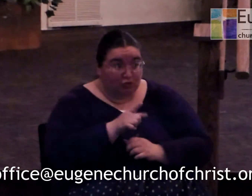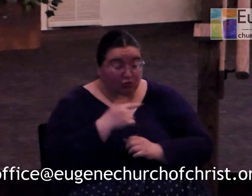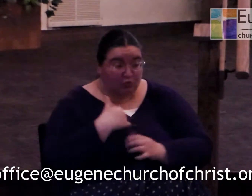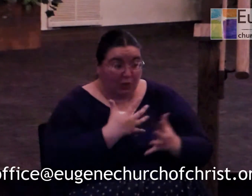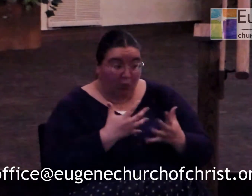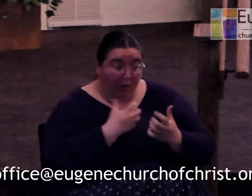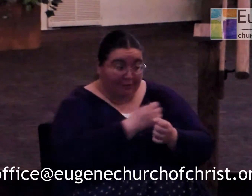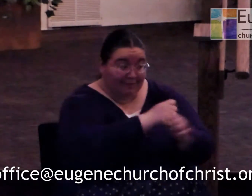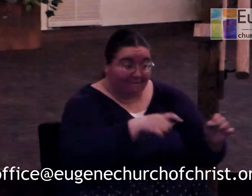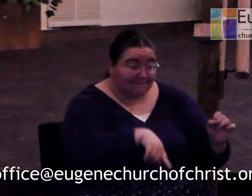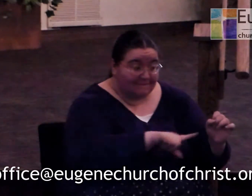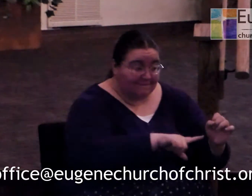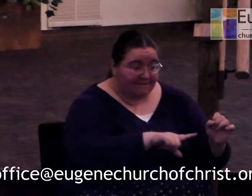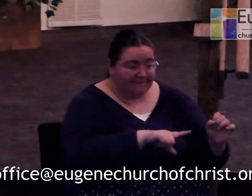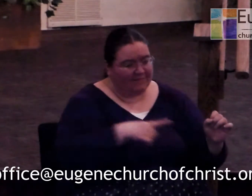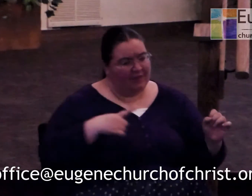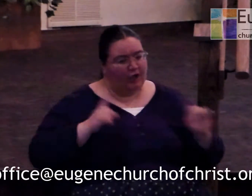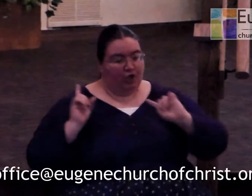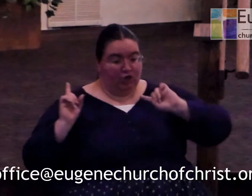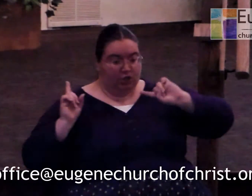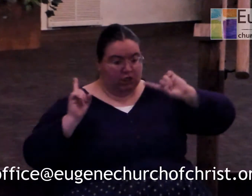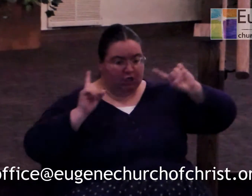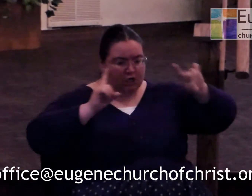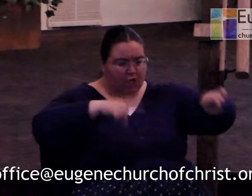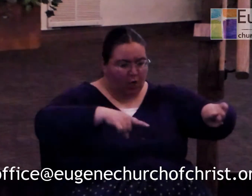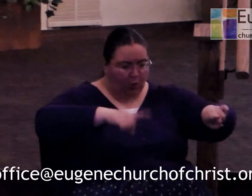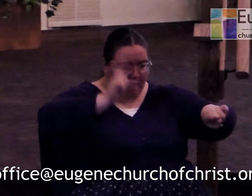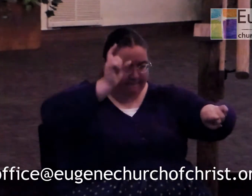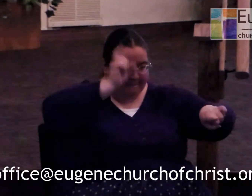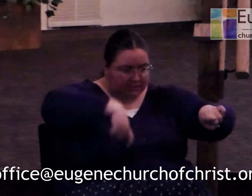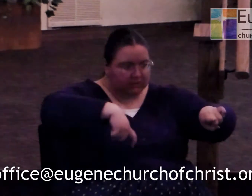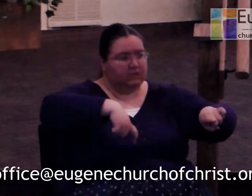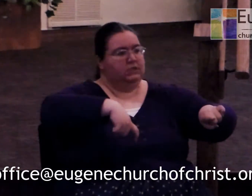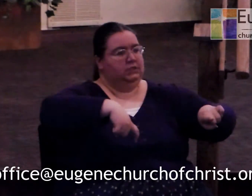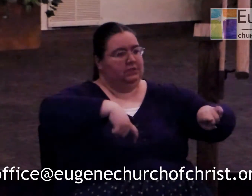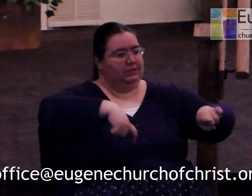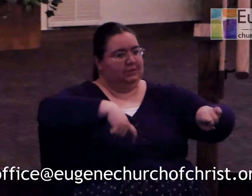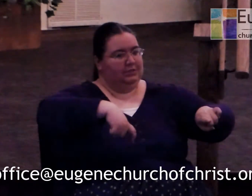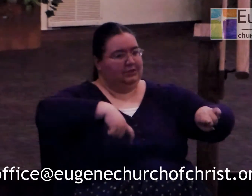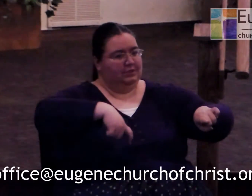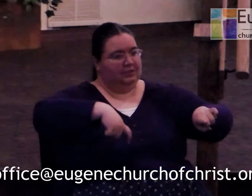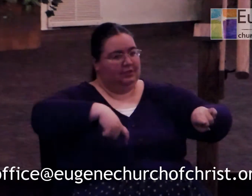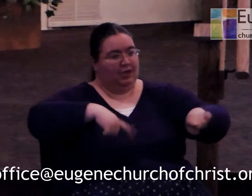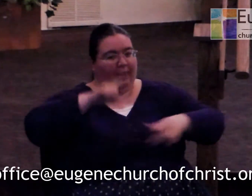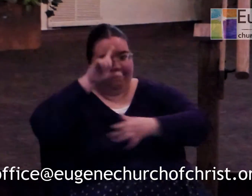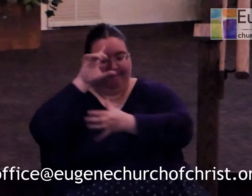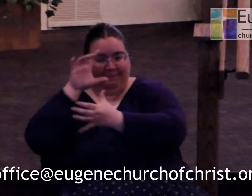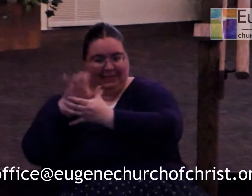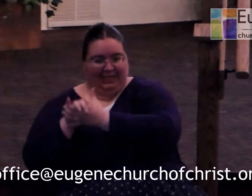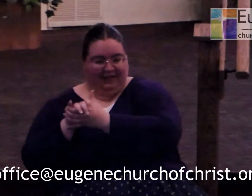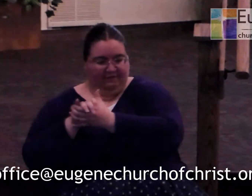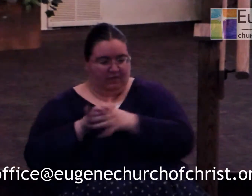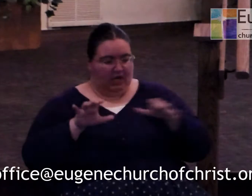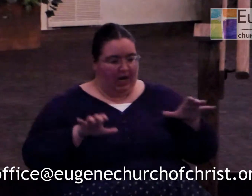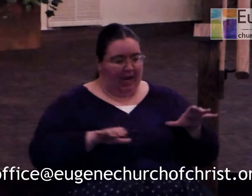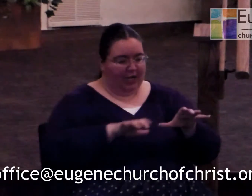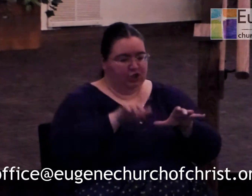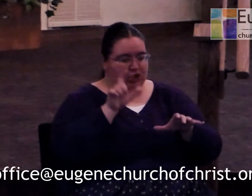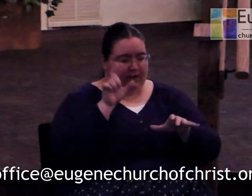We must go, our belief and our action must coincide here. And if we believe that there are those that are